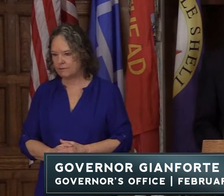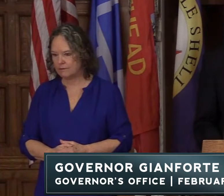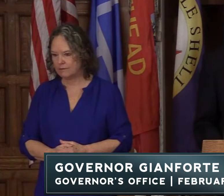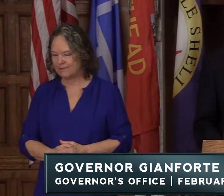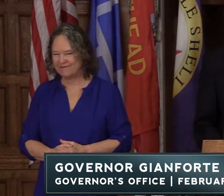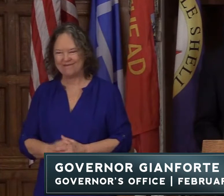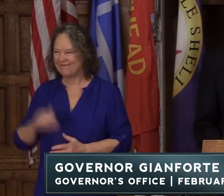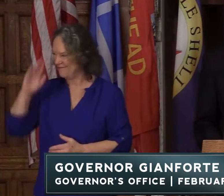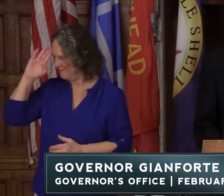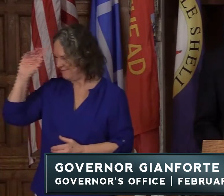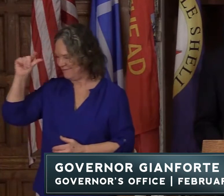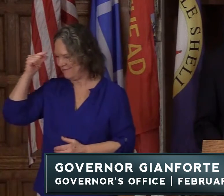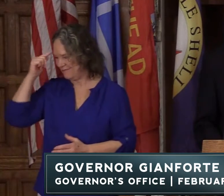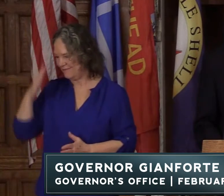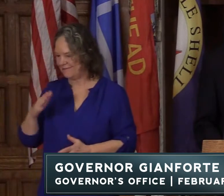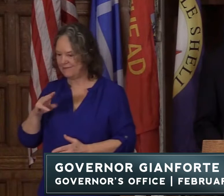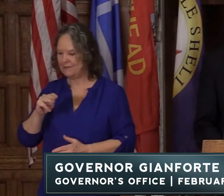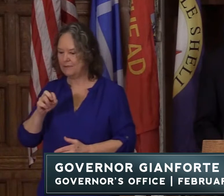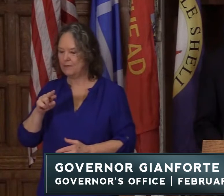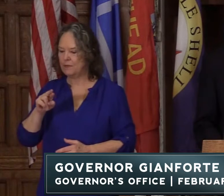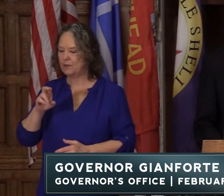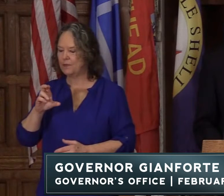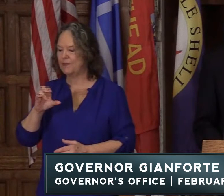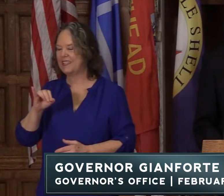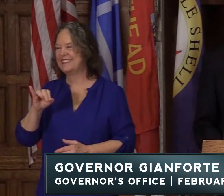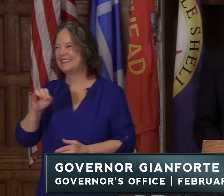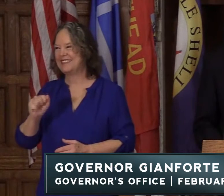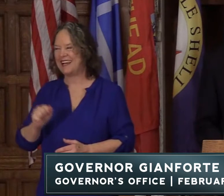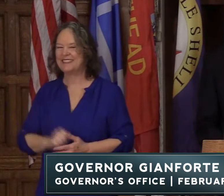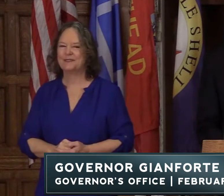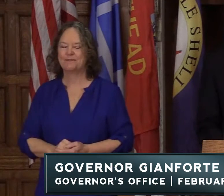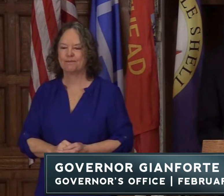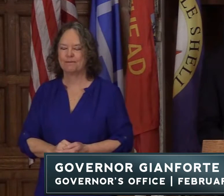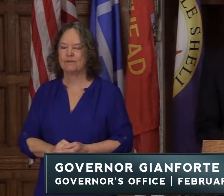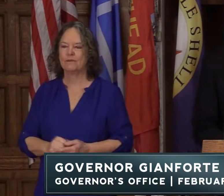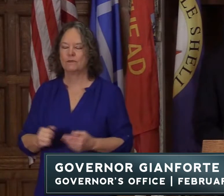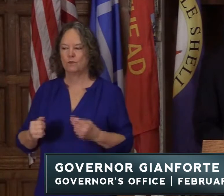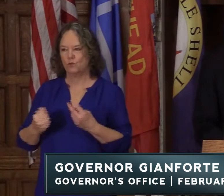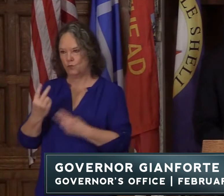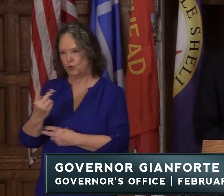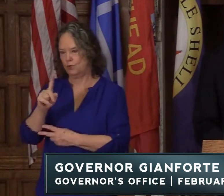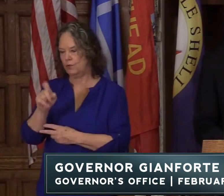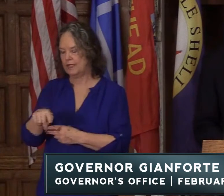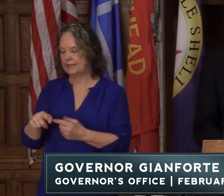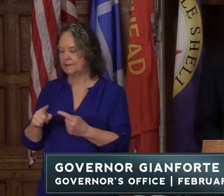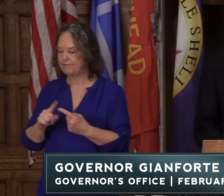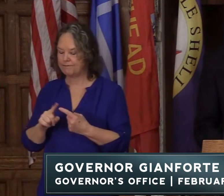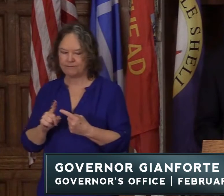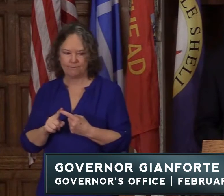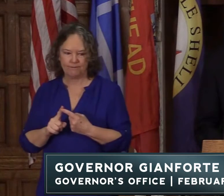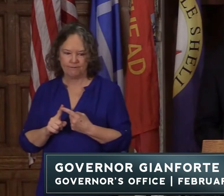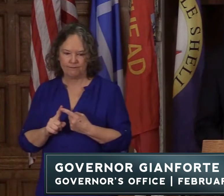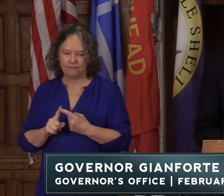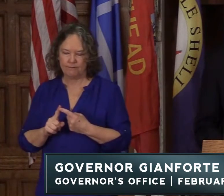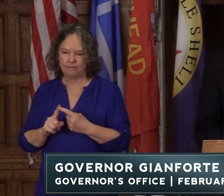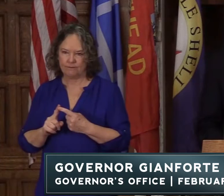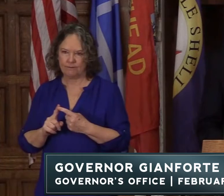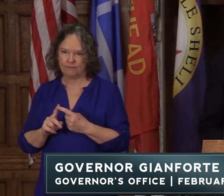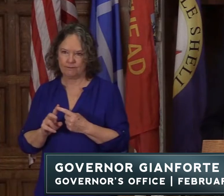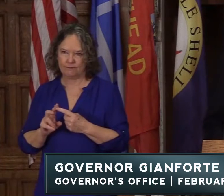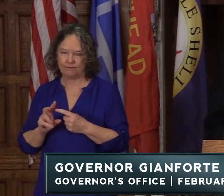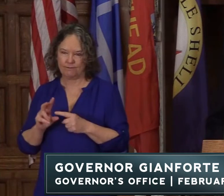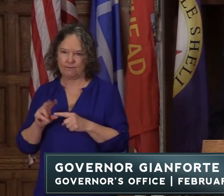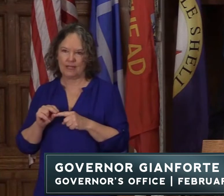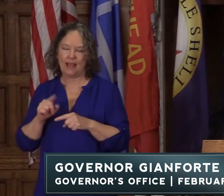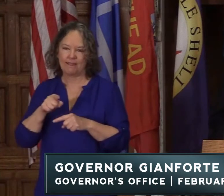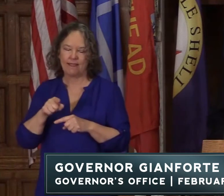Hi, Governor Gianforte. This is Maritza Giorgio with NBC Montana, and I have two questions. First, I'll start kind of piggybacking on Zach's I'm